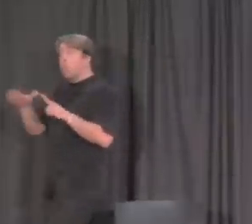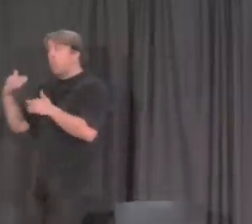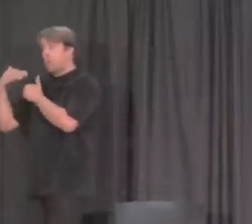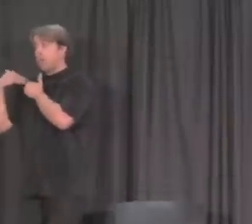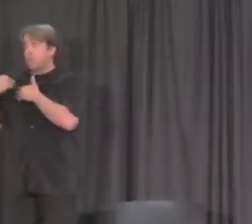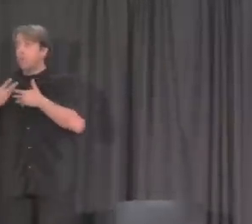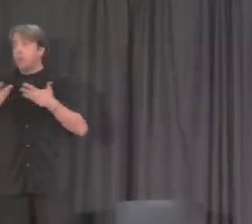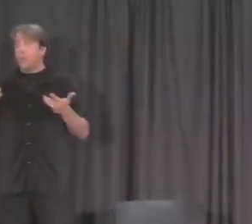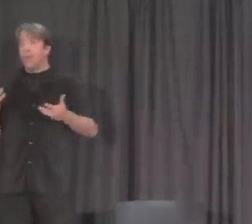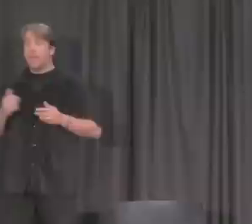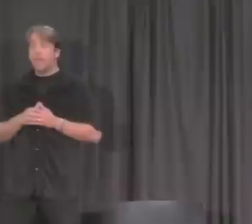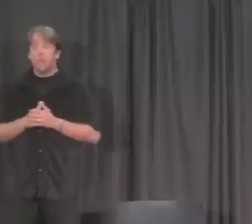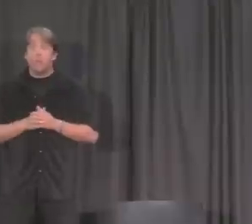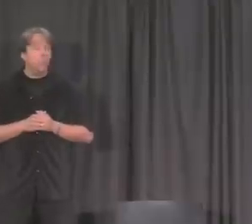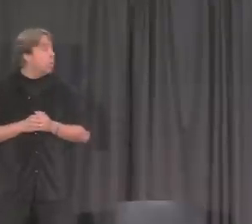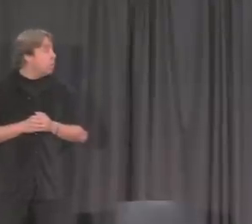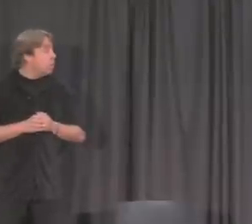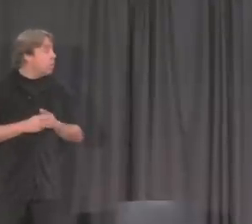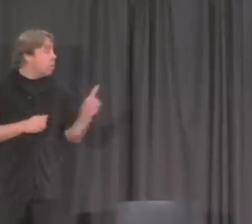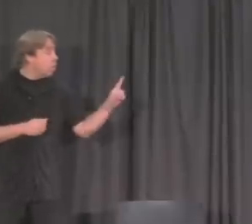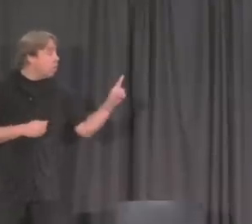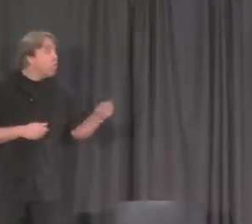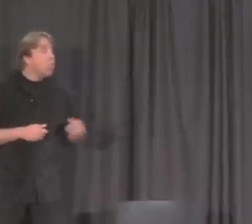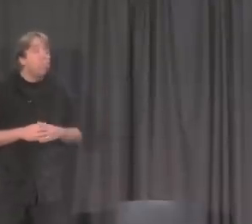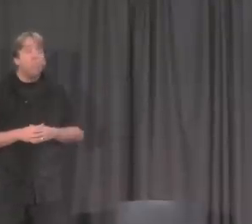And the deaf friend is responsible for